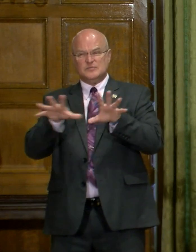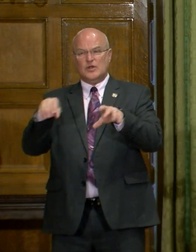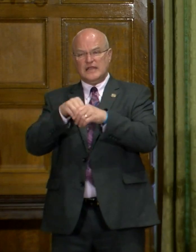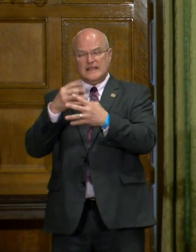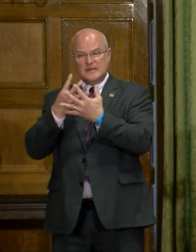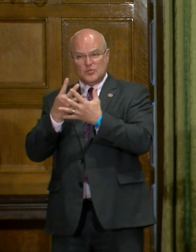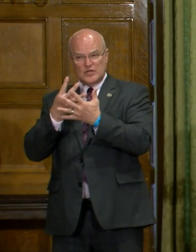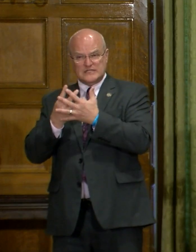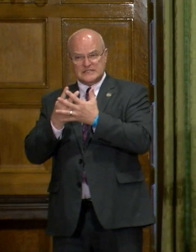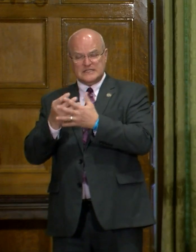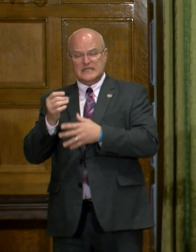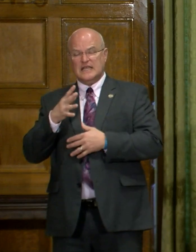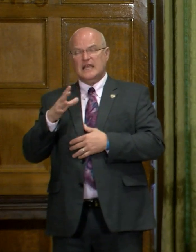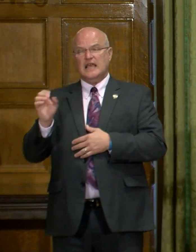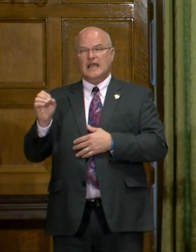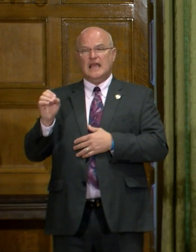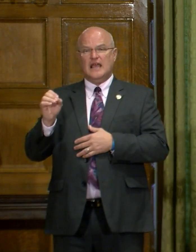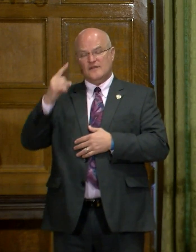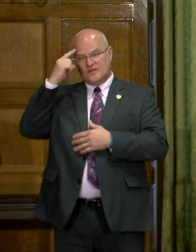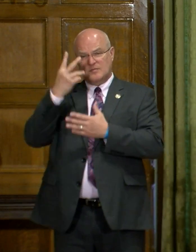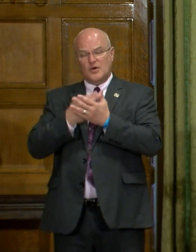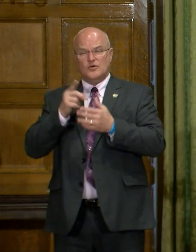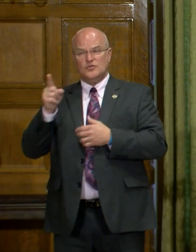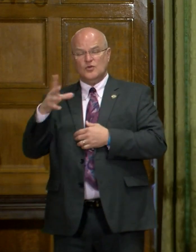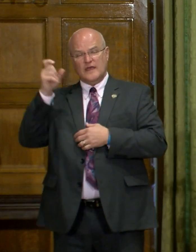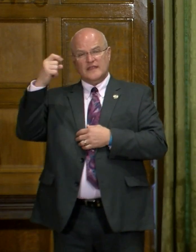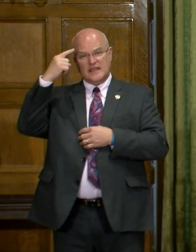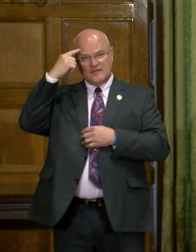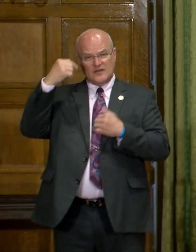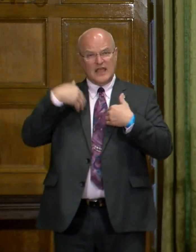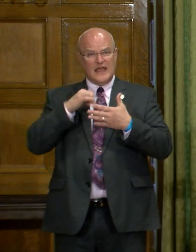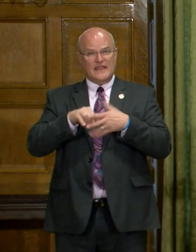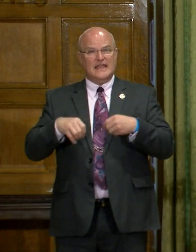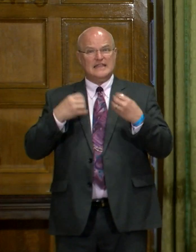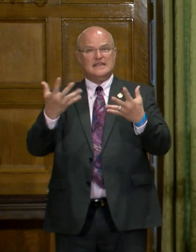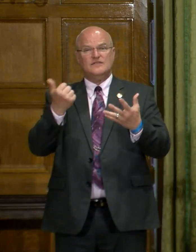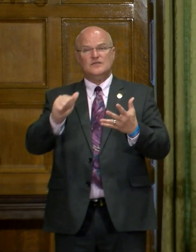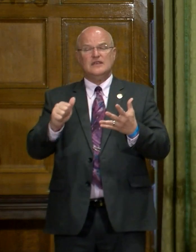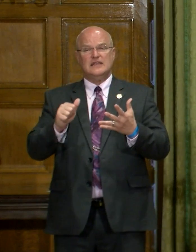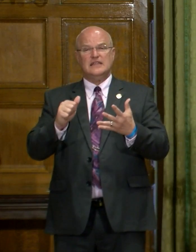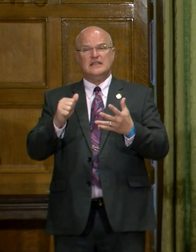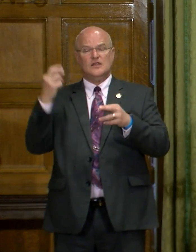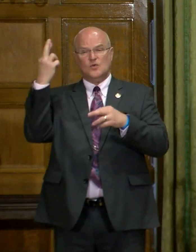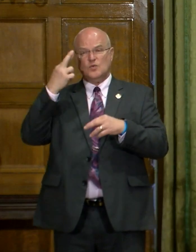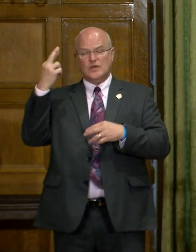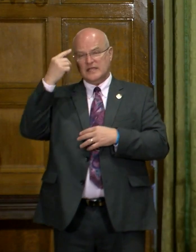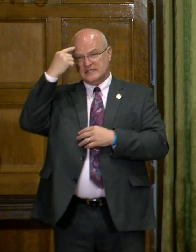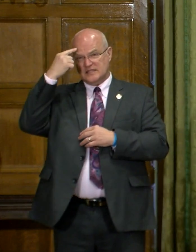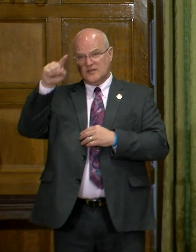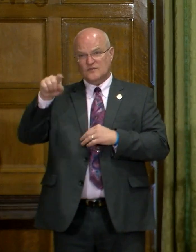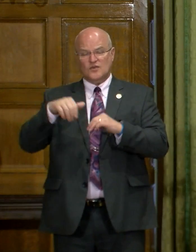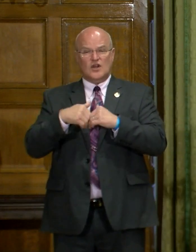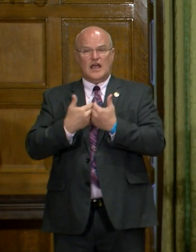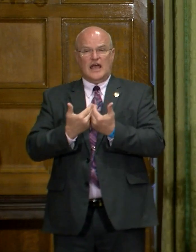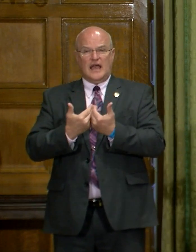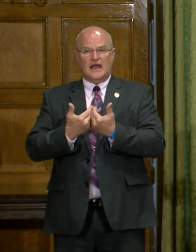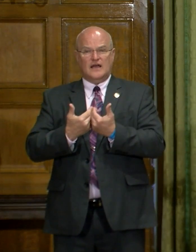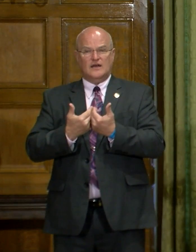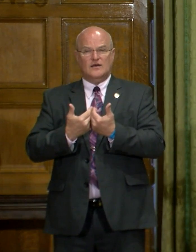in the prison? And for both you and the governor, has that given you any pause at all for